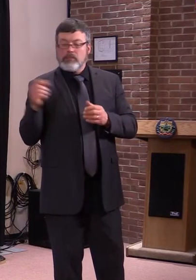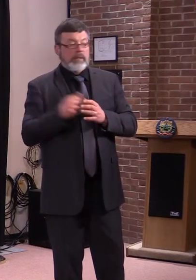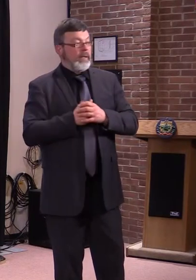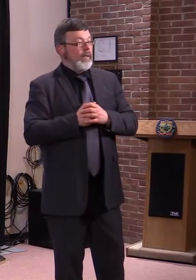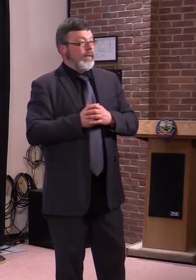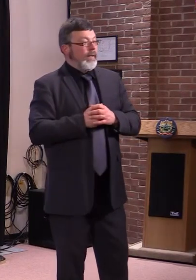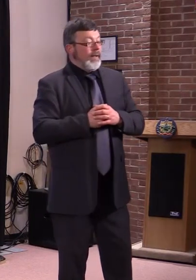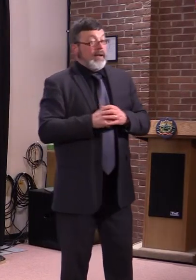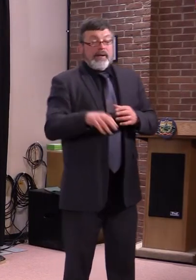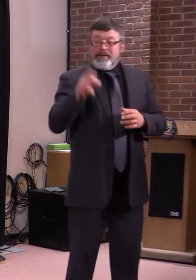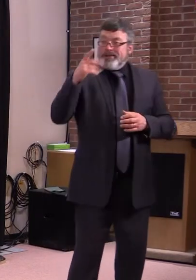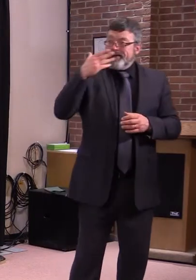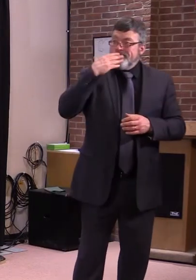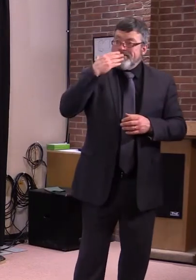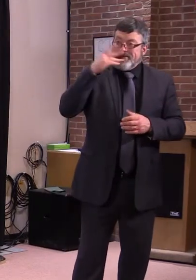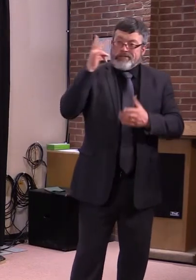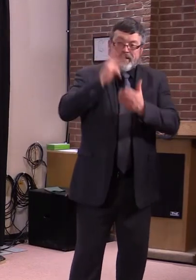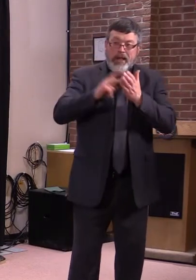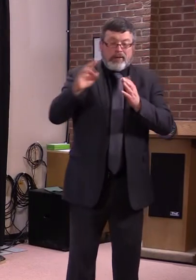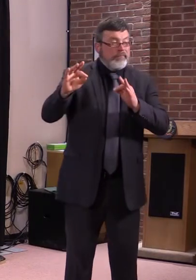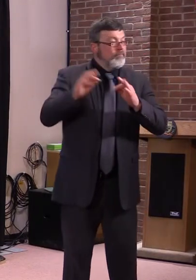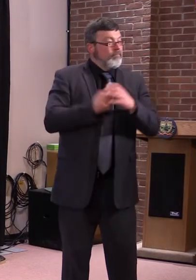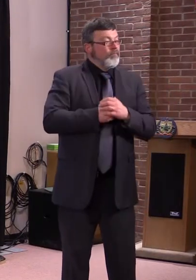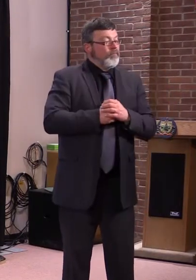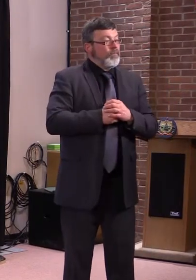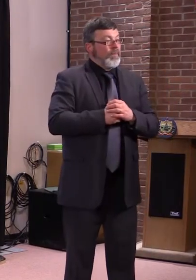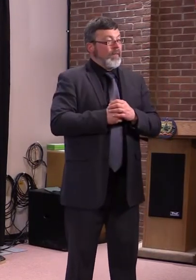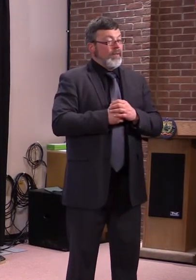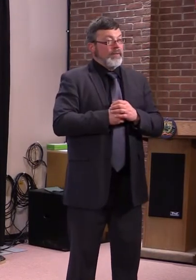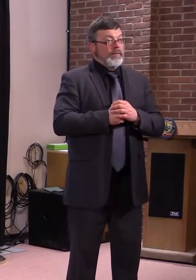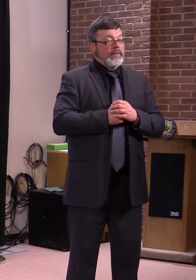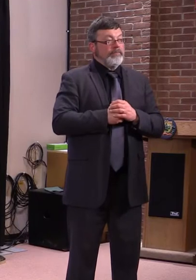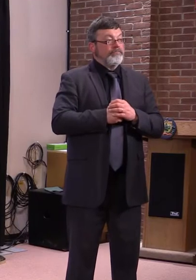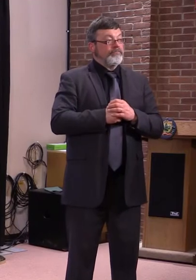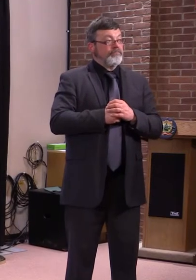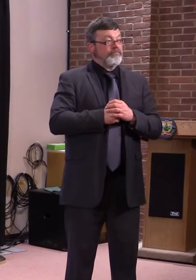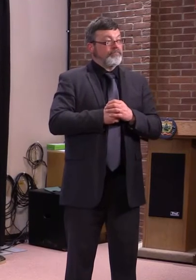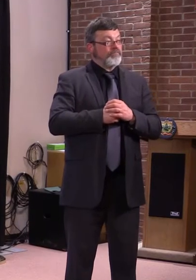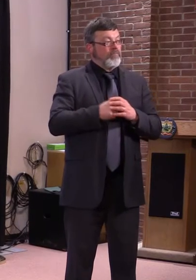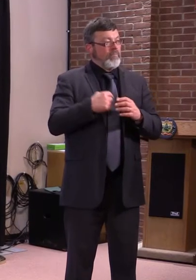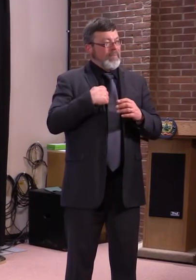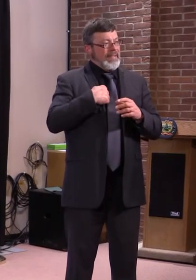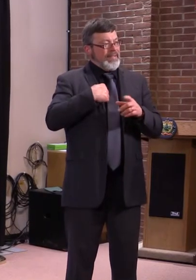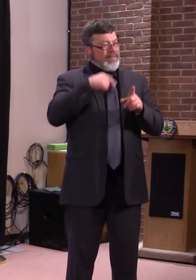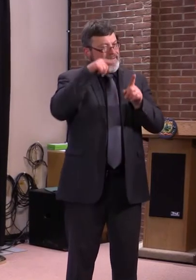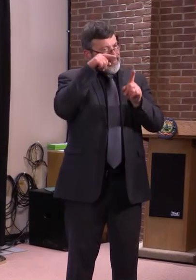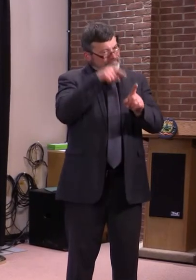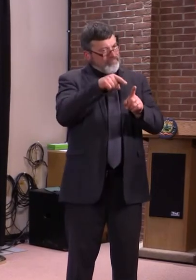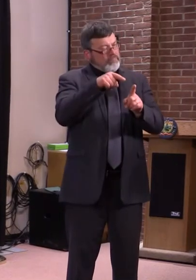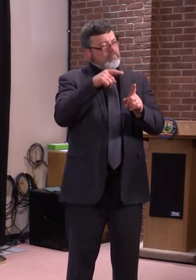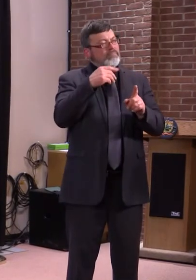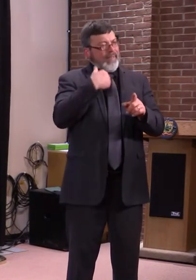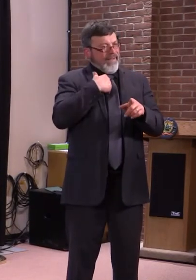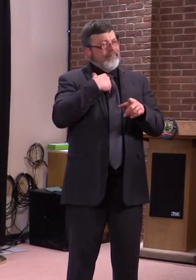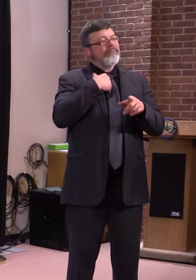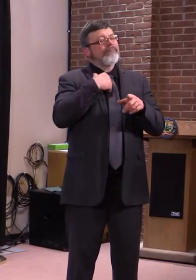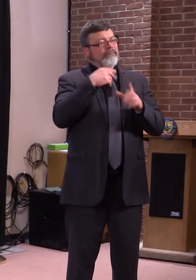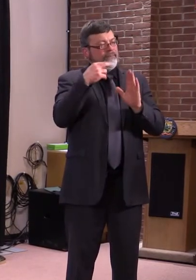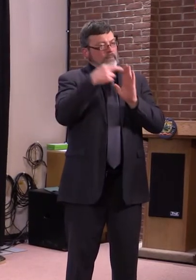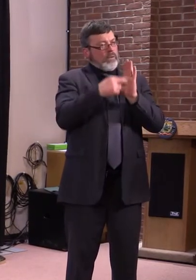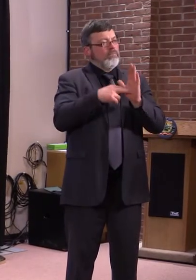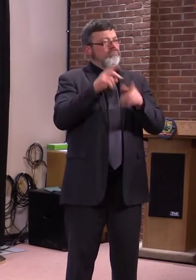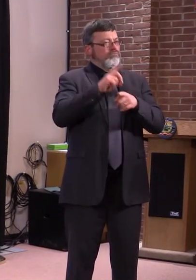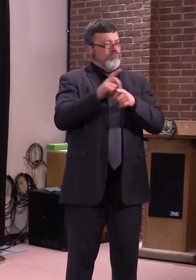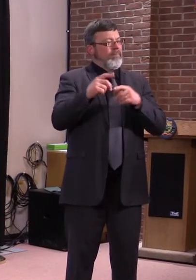Thanks, Jenny. Sure. We have a specific disciplinary process that is used for masking violations